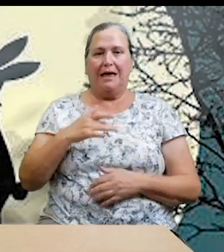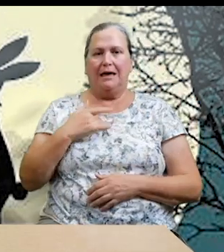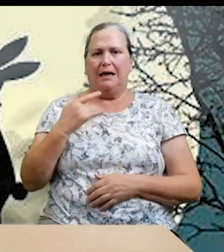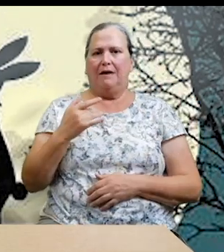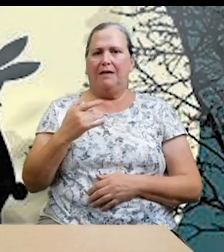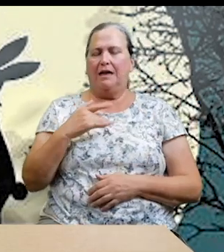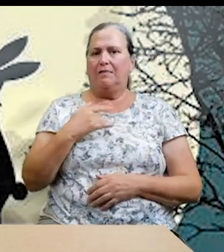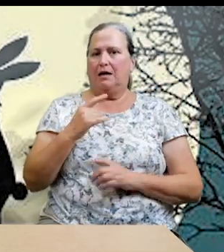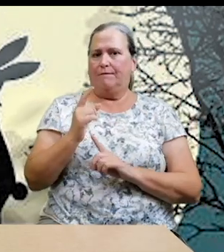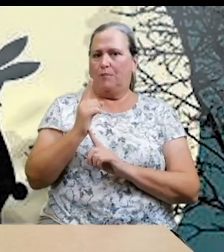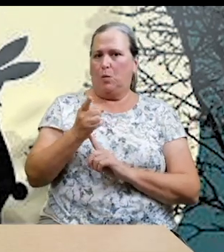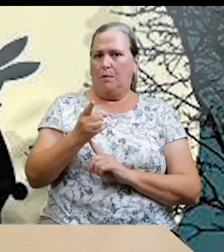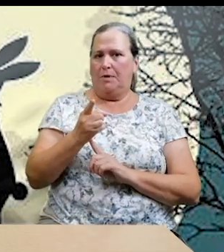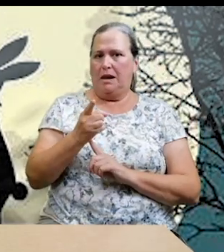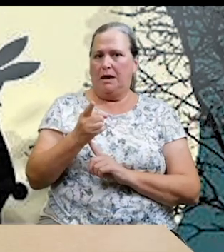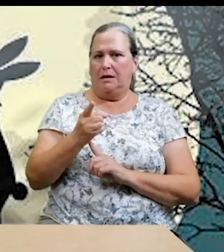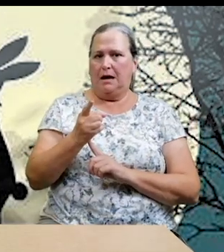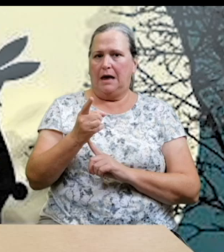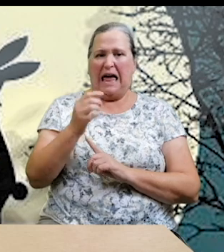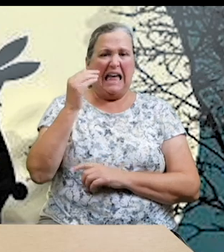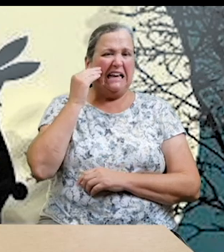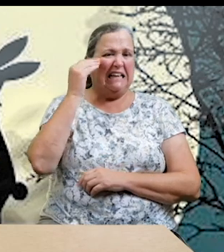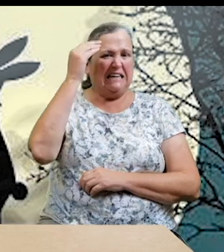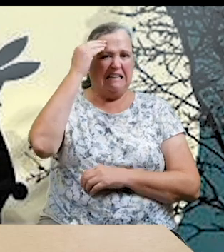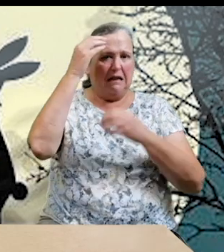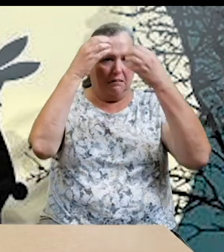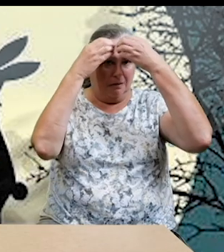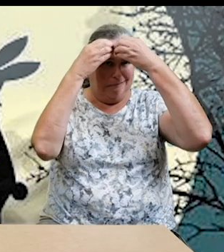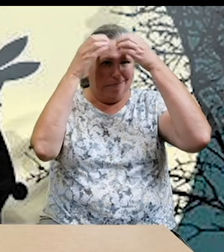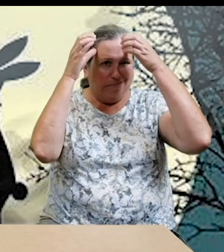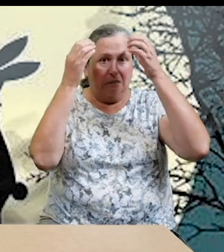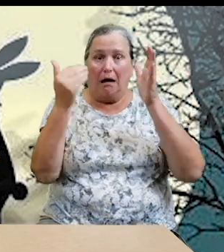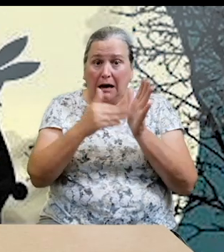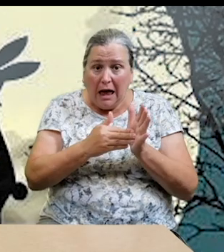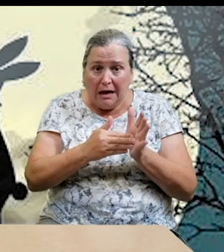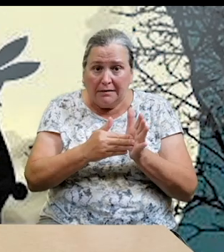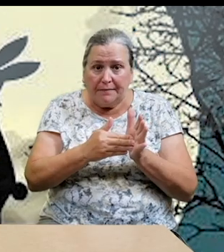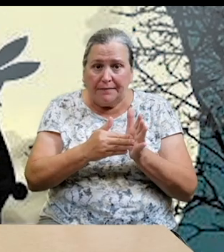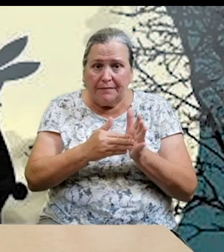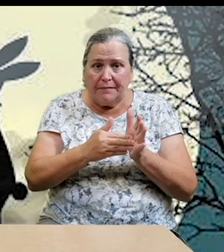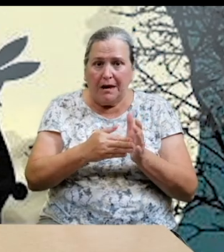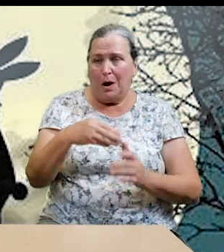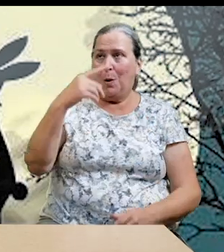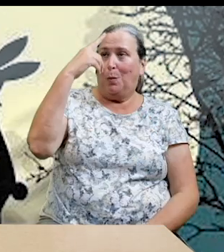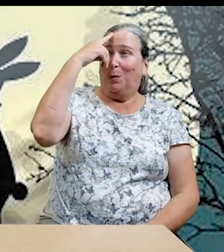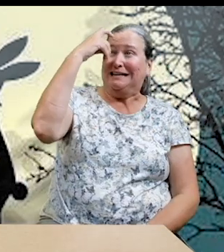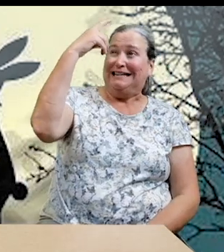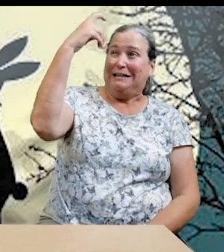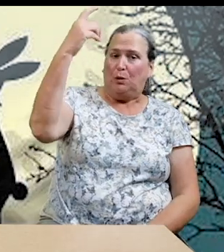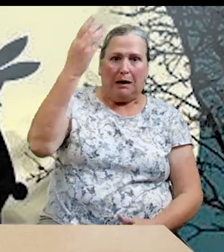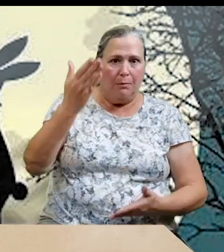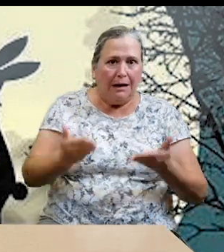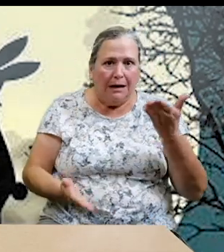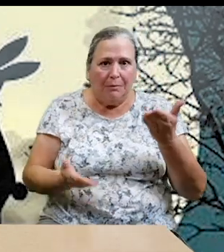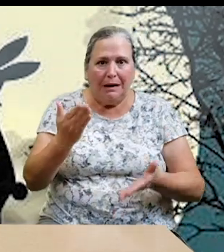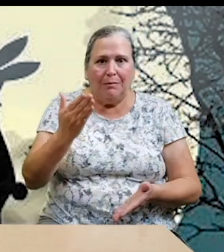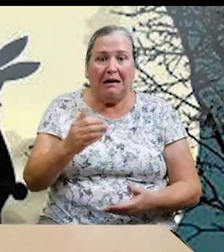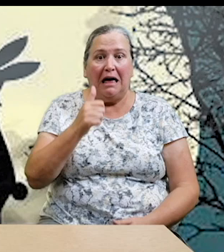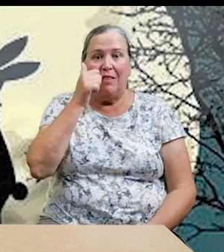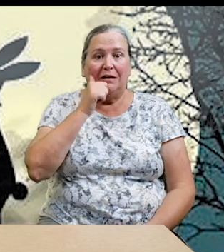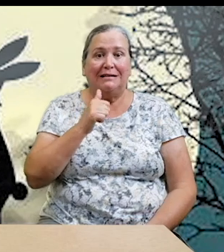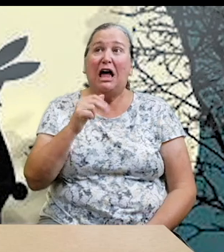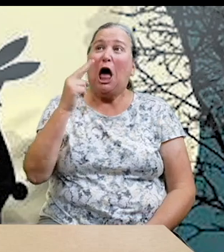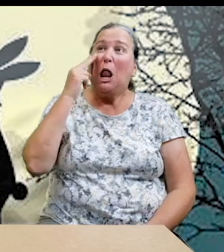if his head had cracked open again, if he was dreaming. "Look, Mama," said Maggie. "Look at